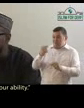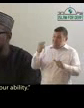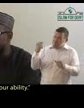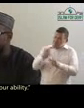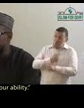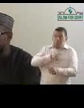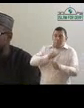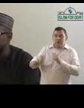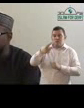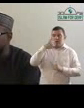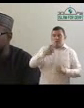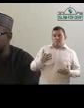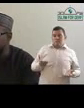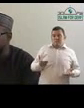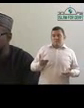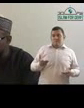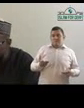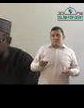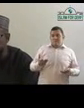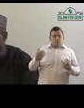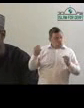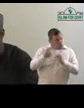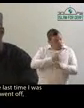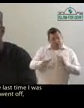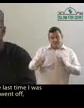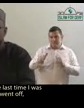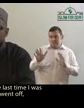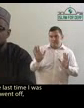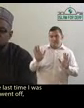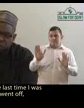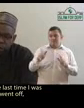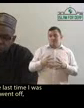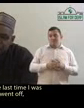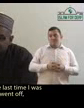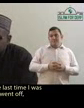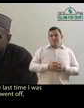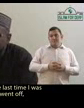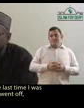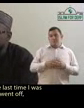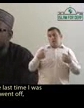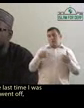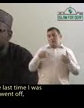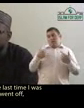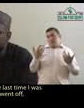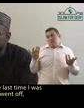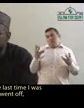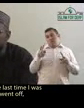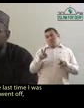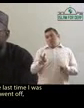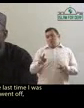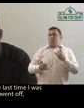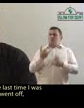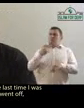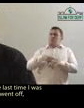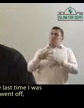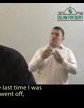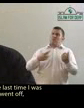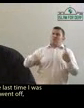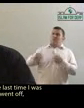best that you can. Do the best that you can. So from where I'm sitting, the last time that I was with you